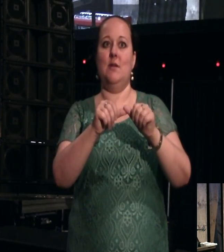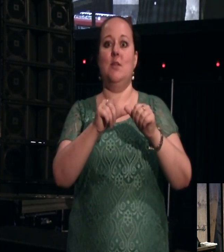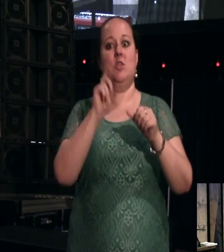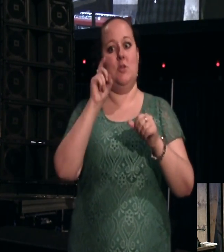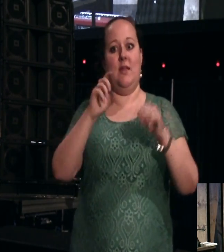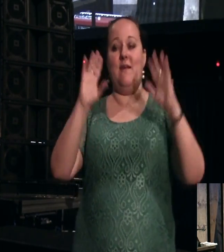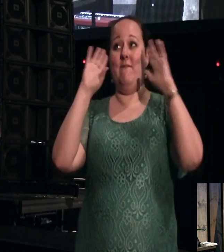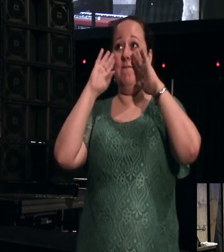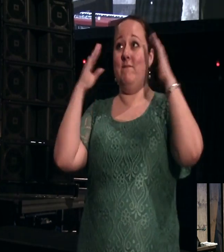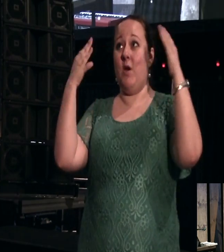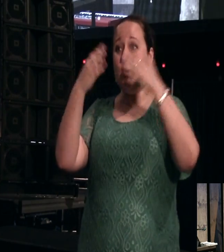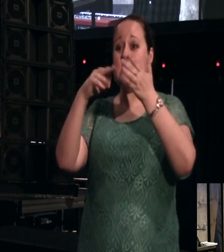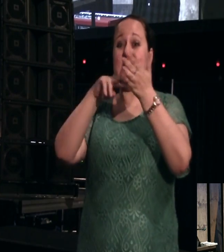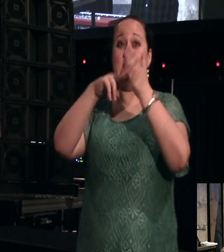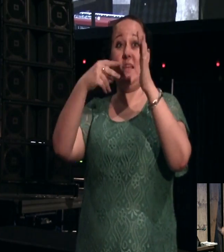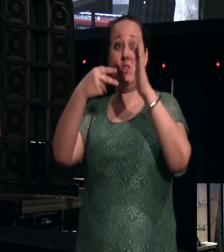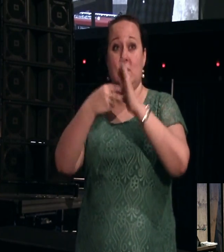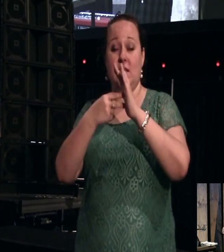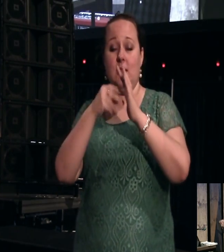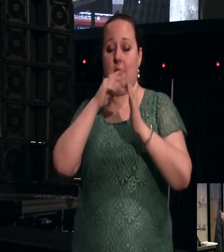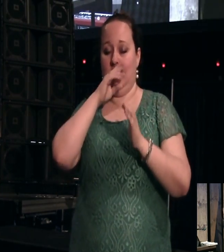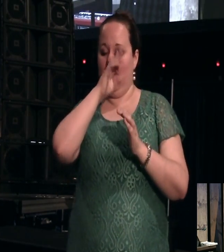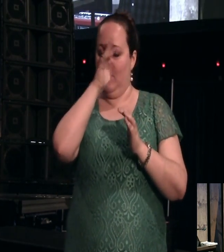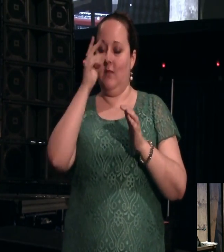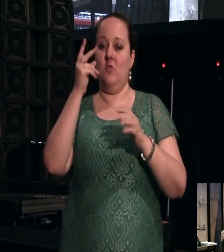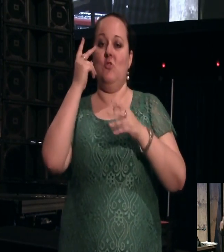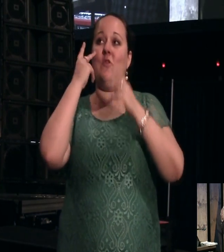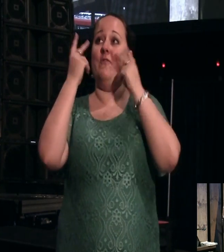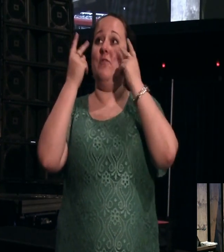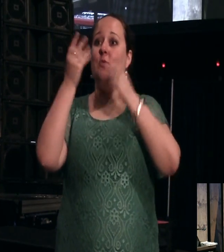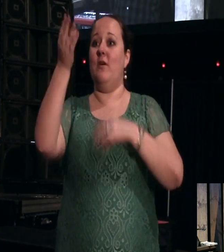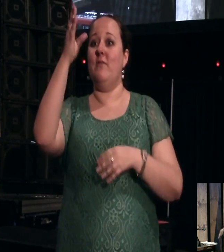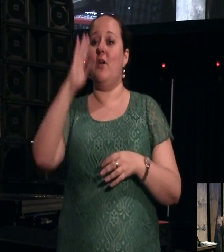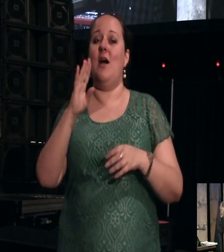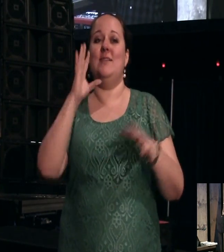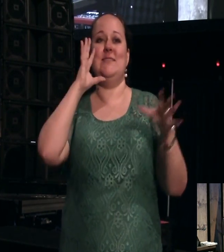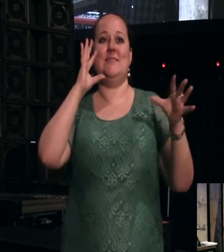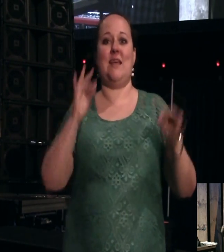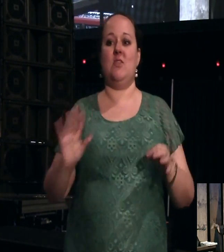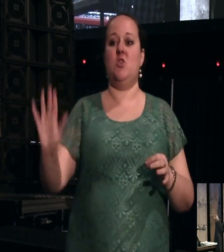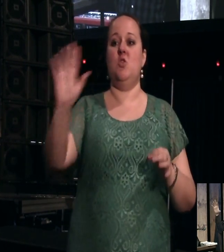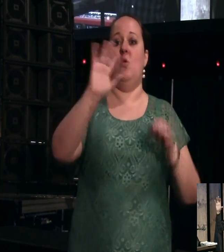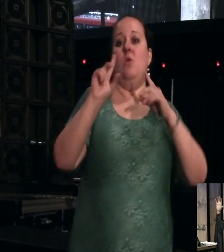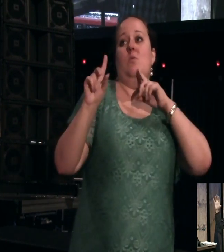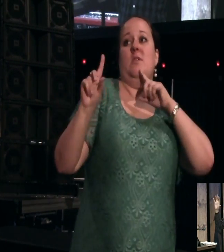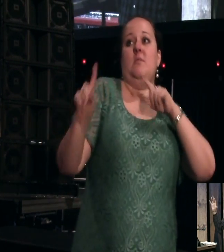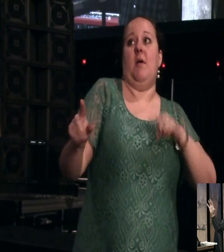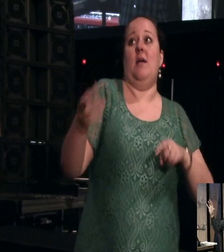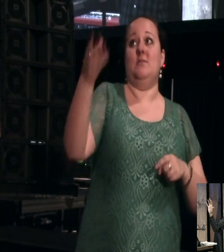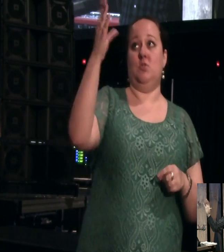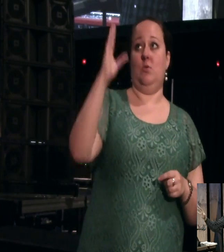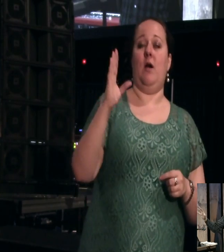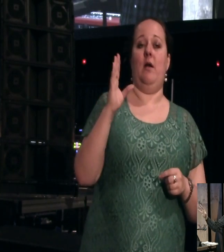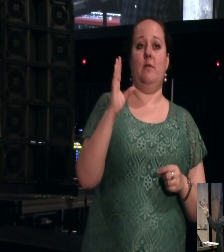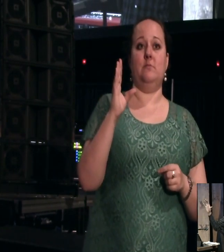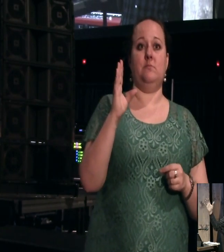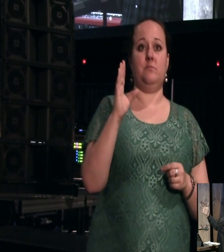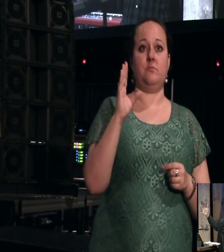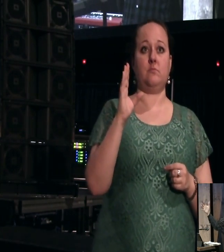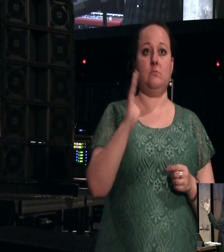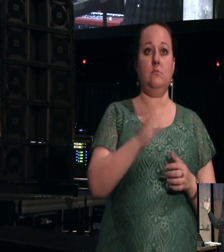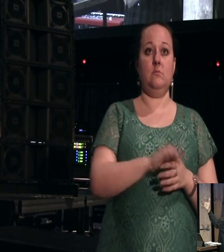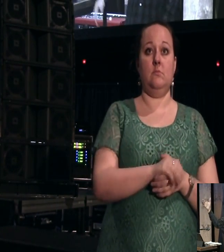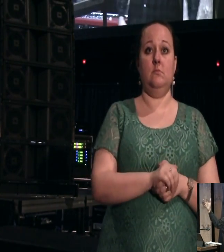night. No, it takes focus and intentionality on a daily basis. Your view of God determines your